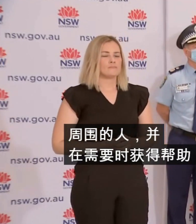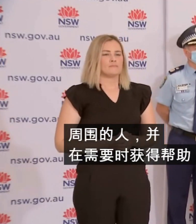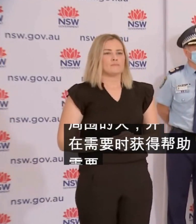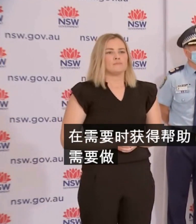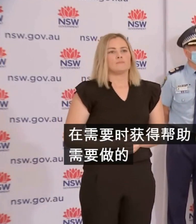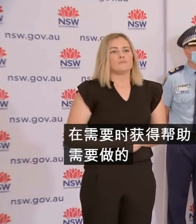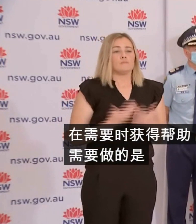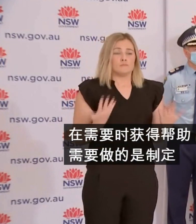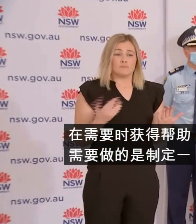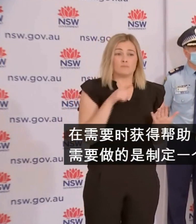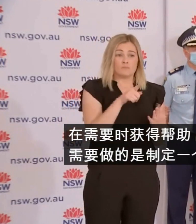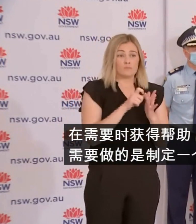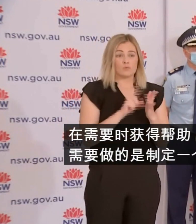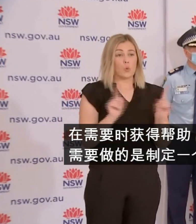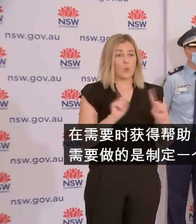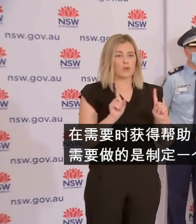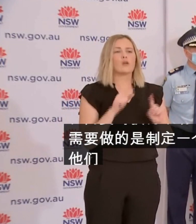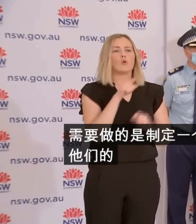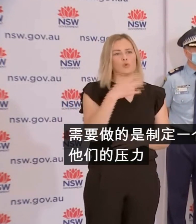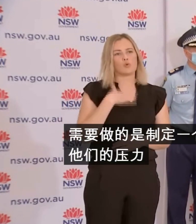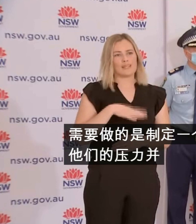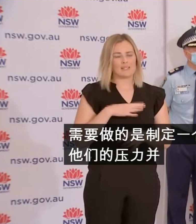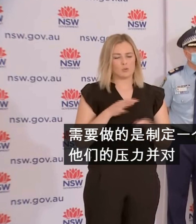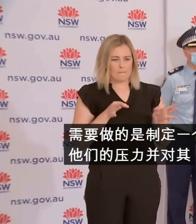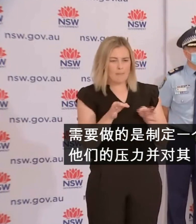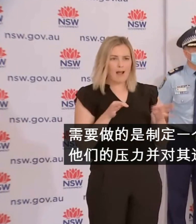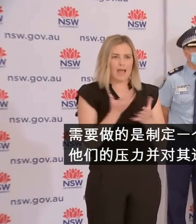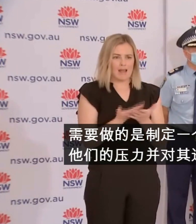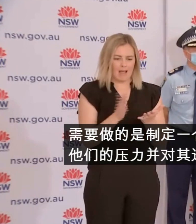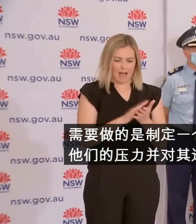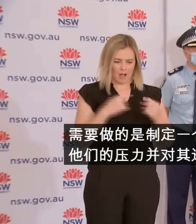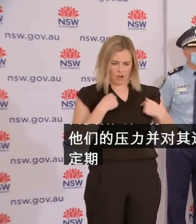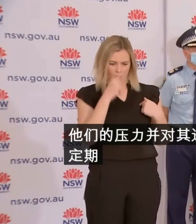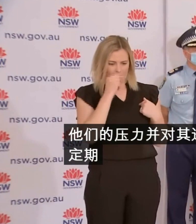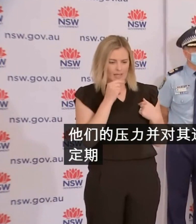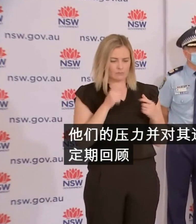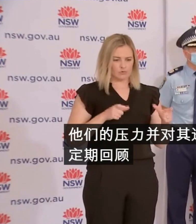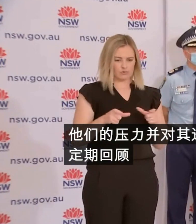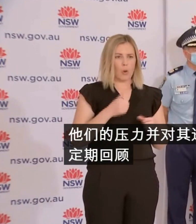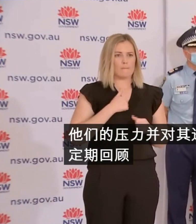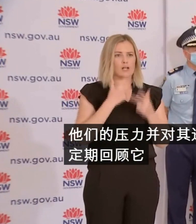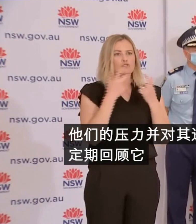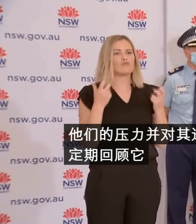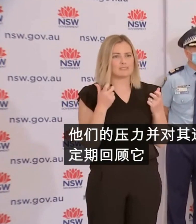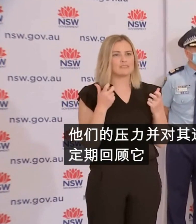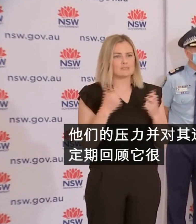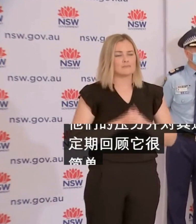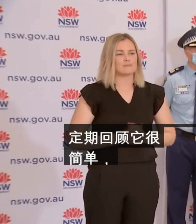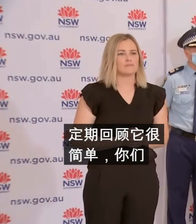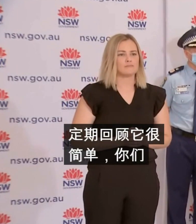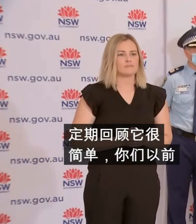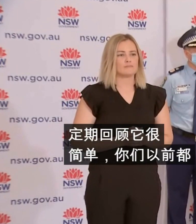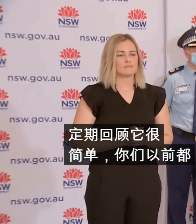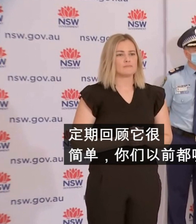what people need to do is to have a plan to manage their stress and to monitor it and to review it on a regular basis. It